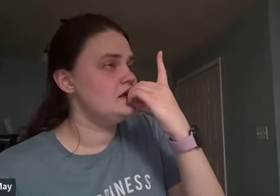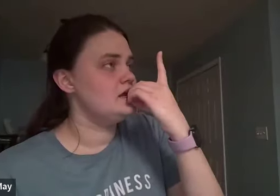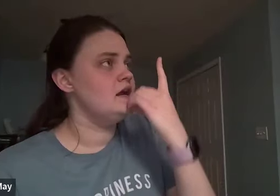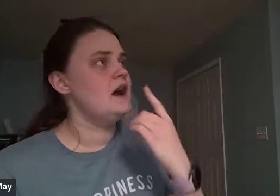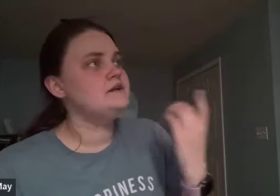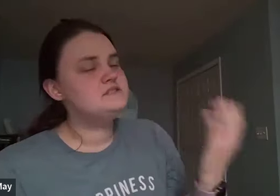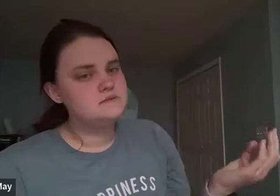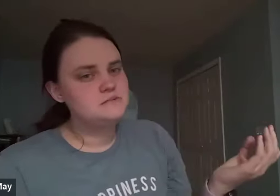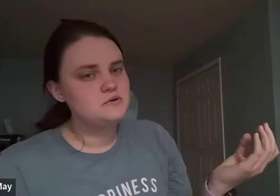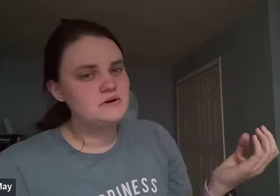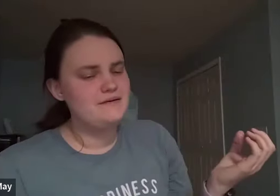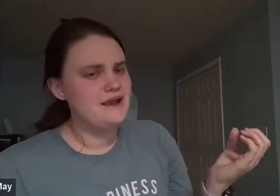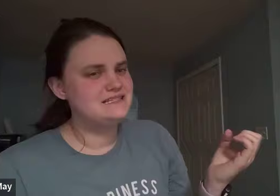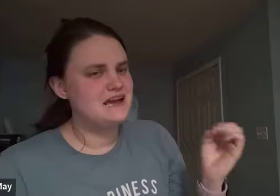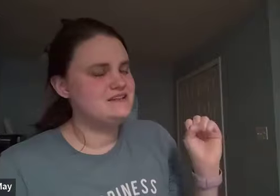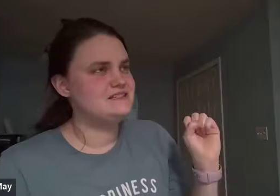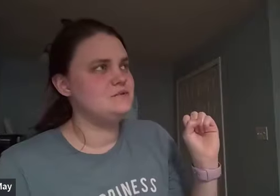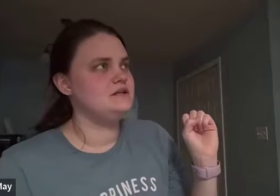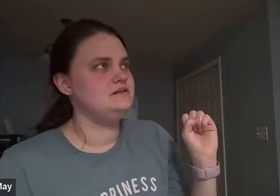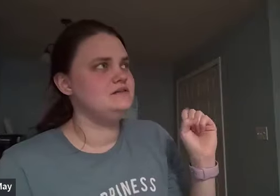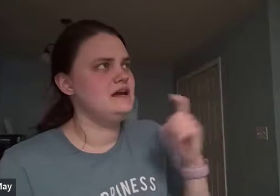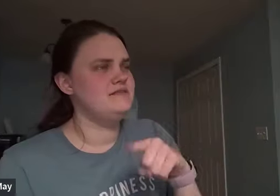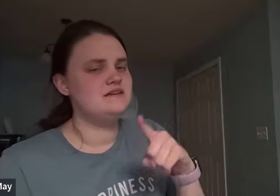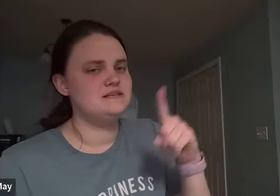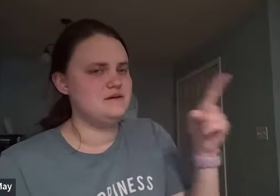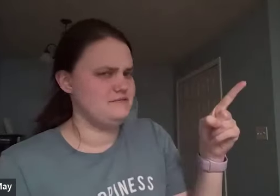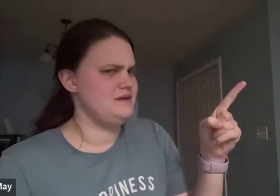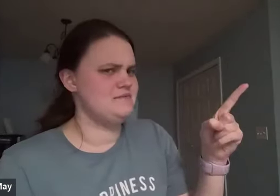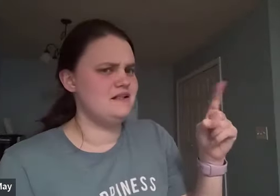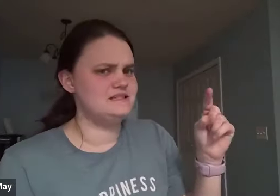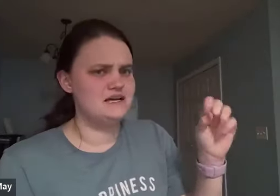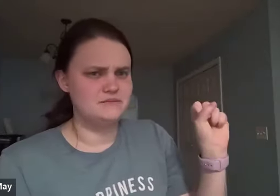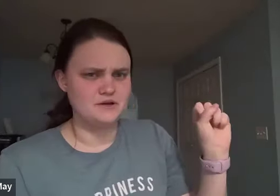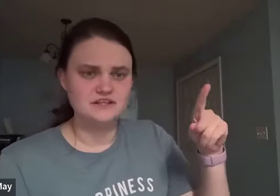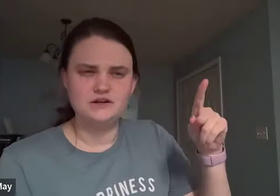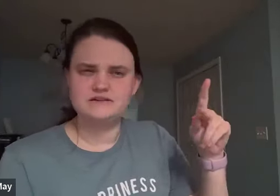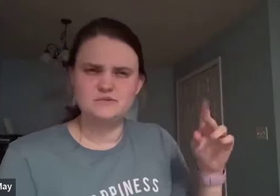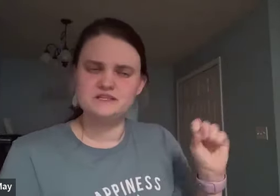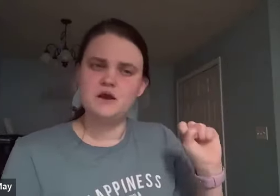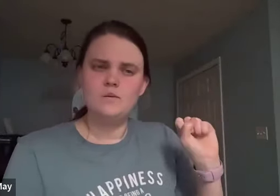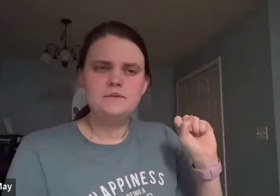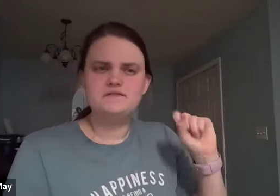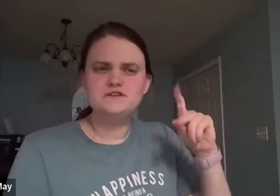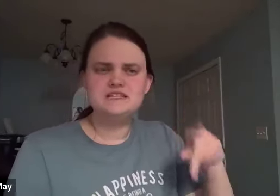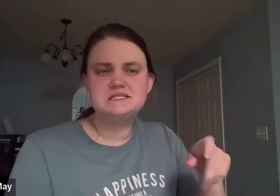And I know some people, I had someone, not in this class, but it might have been my class, ask about, someone was like, what about if you say